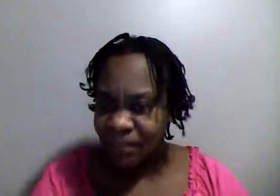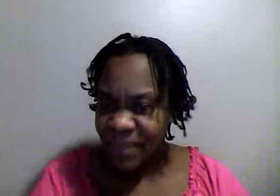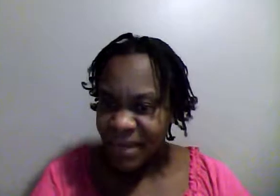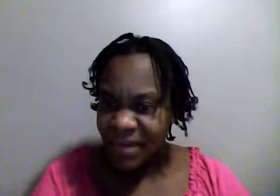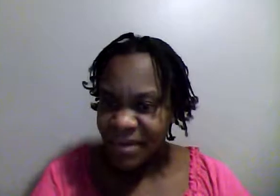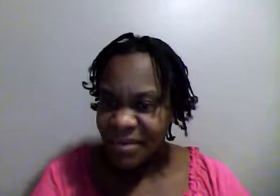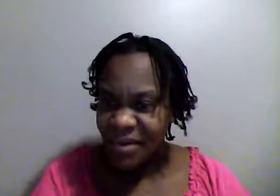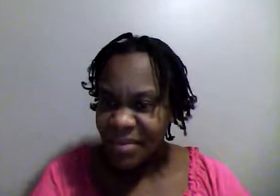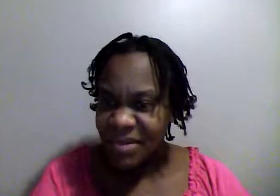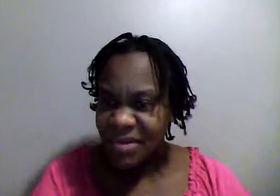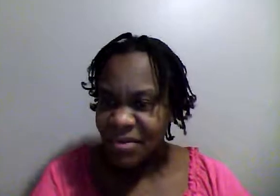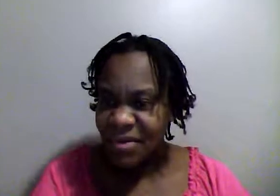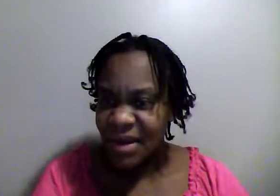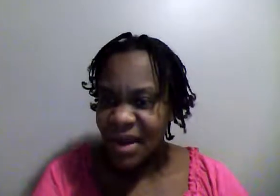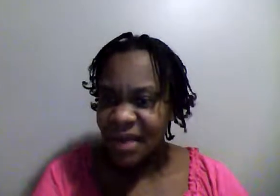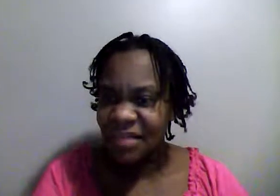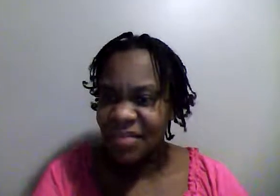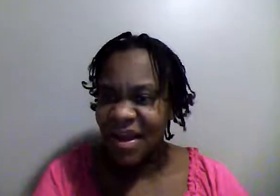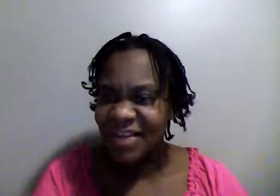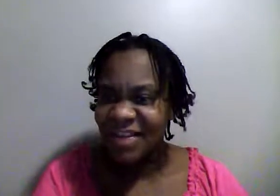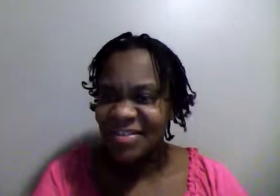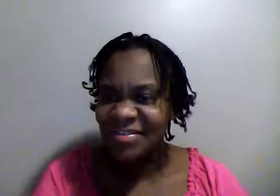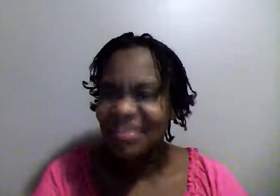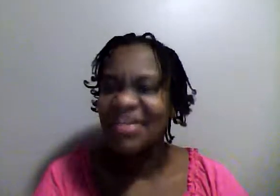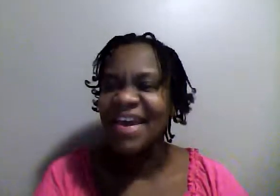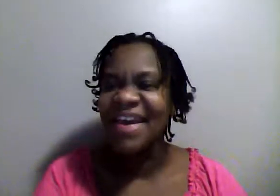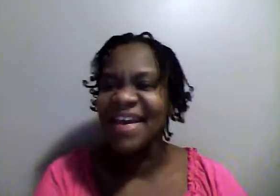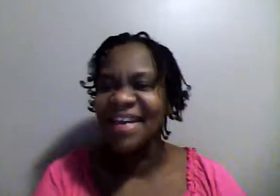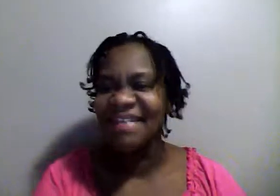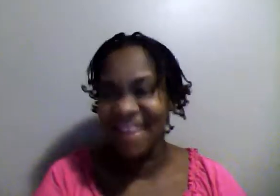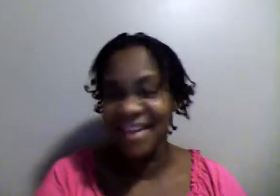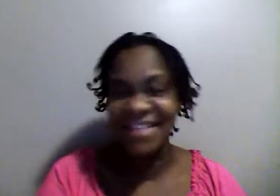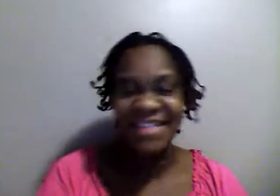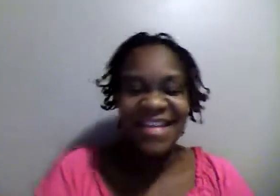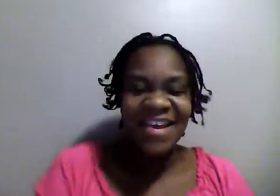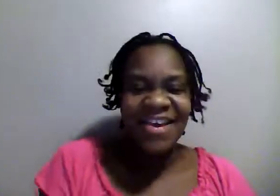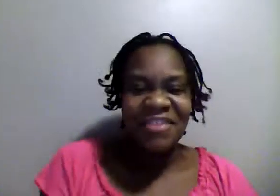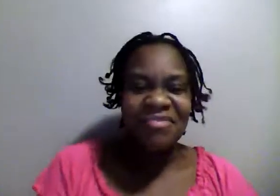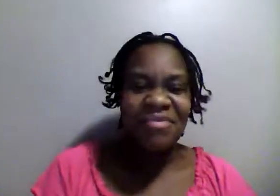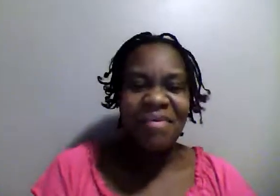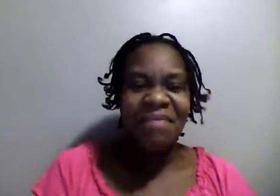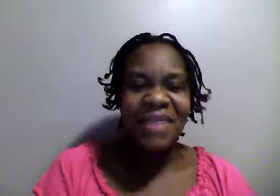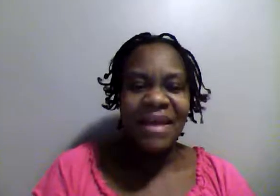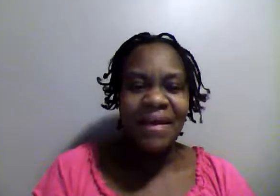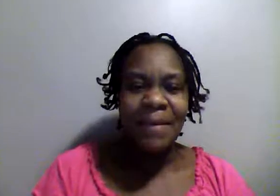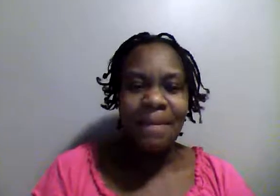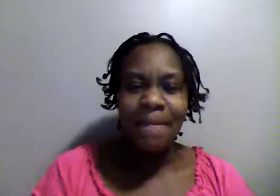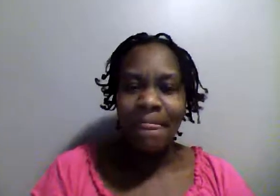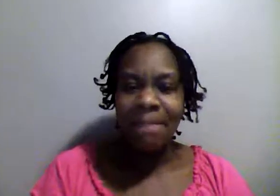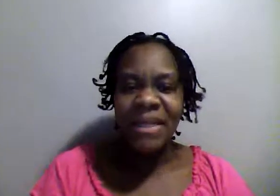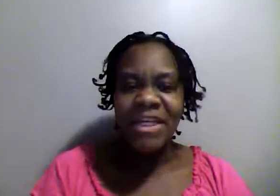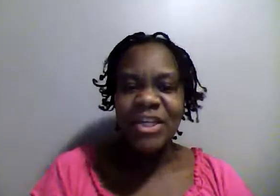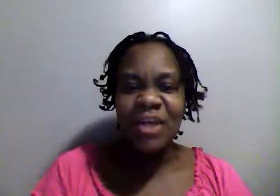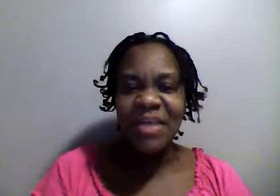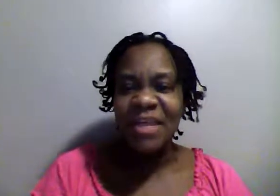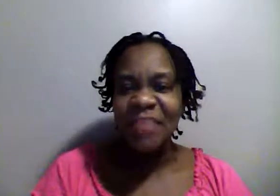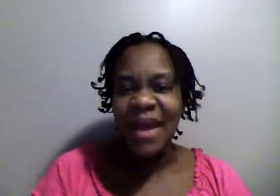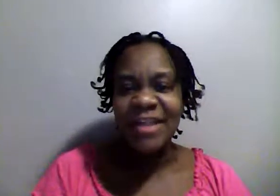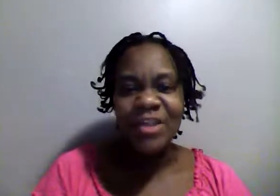It determines the growth and height of the plant. Okay, yes, true. Um, Determinate plants don't grow